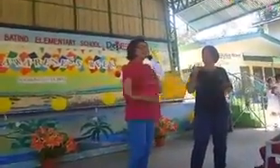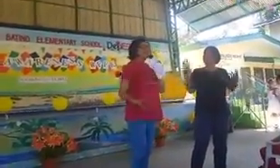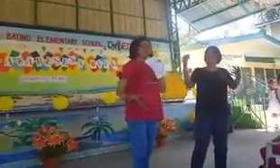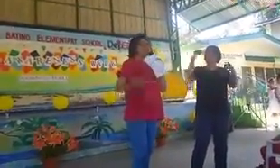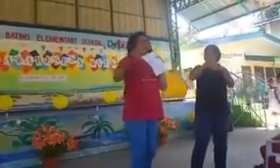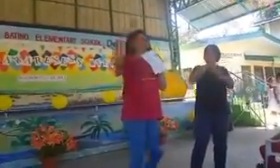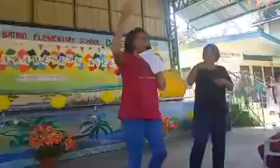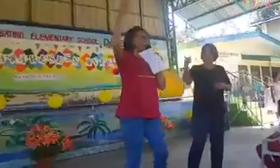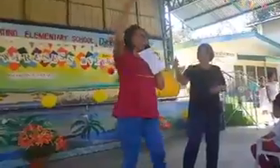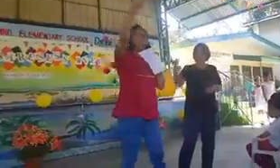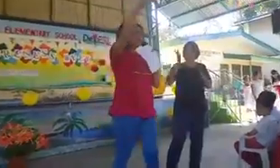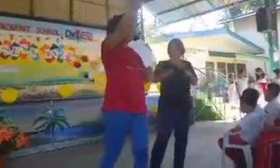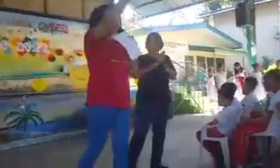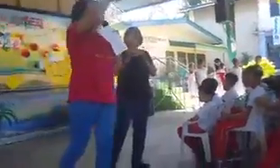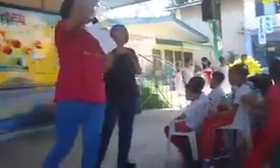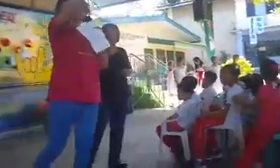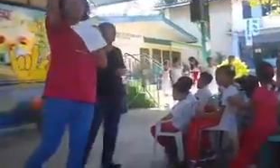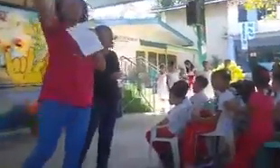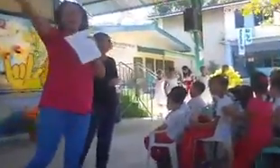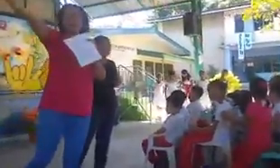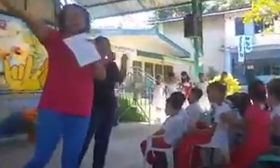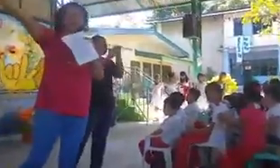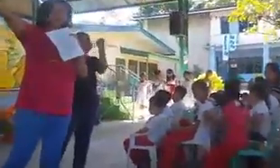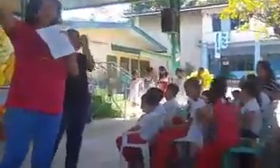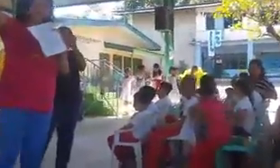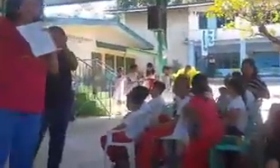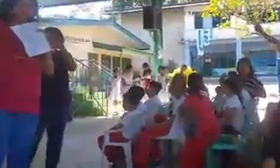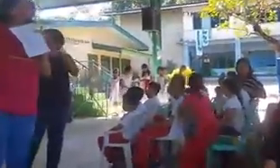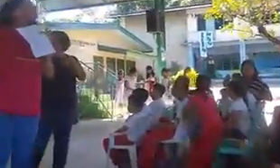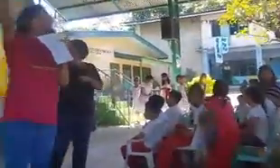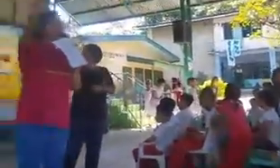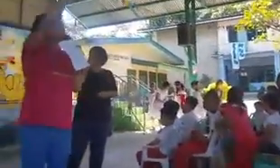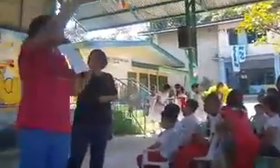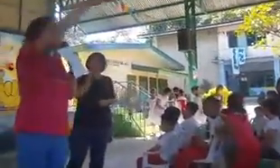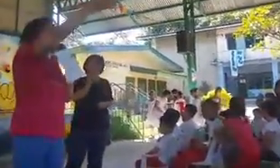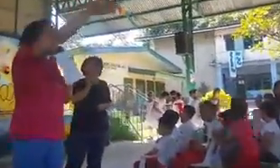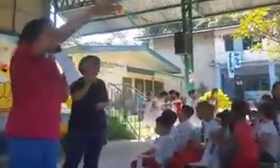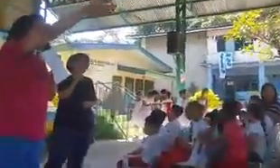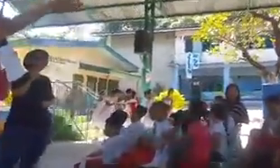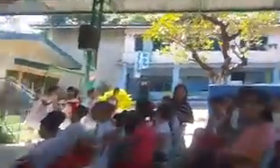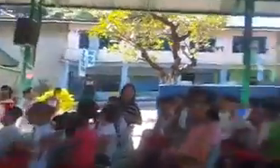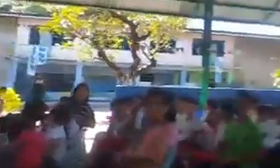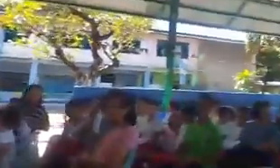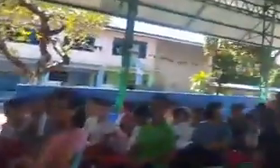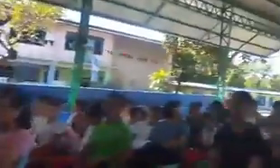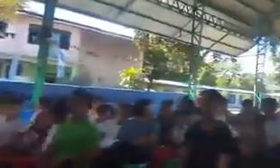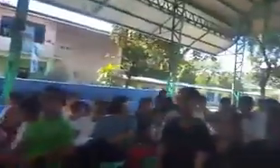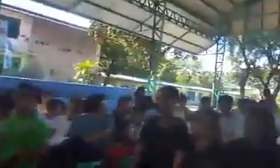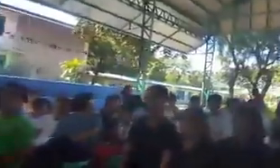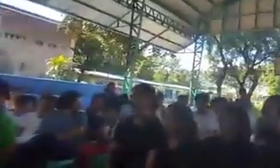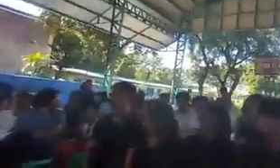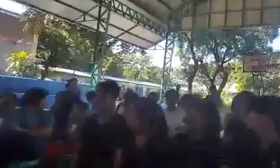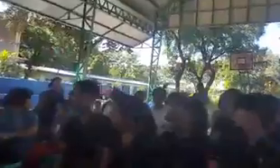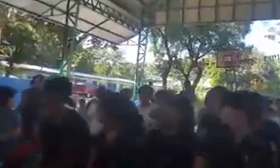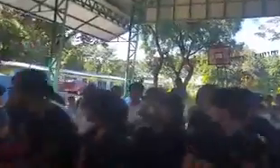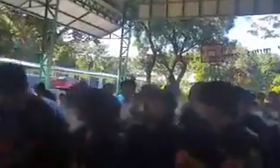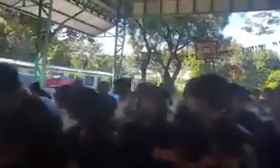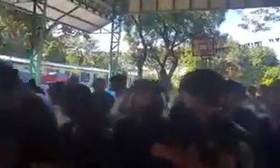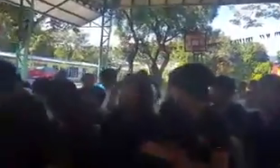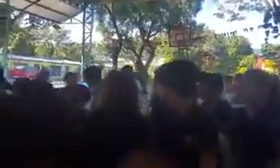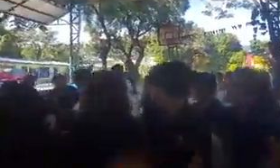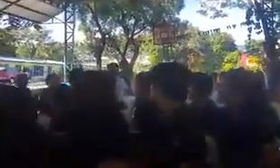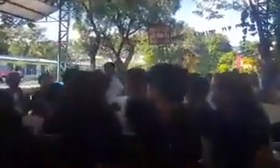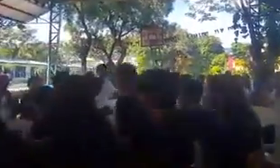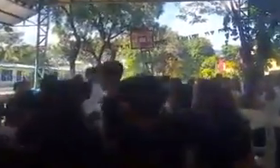ask Miss Pearl. And our supporter, the parents of the deaf, Mr. Anthony Benitez over there at the